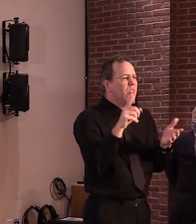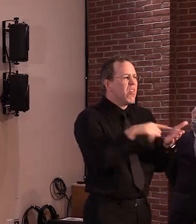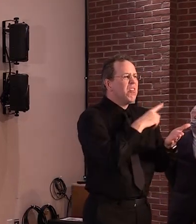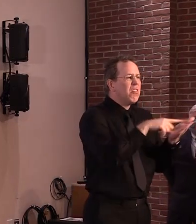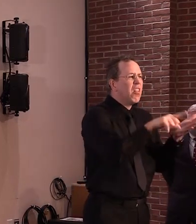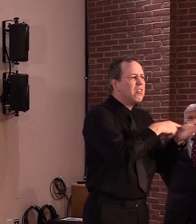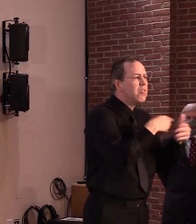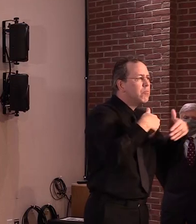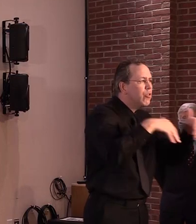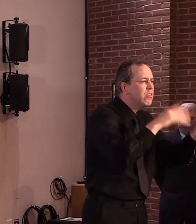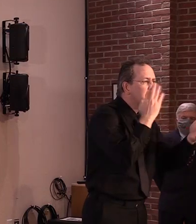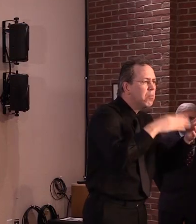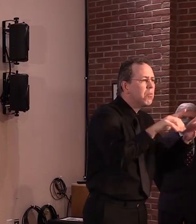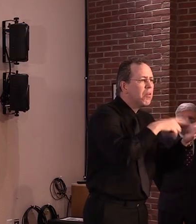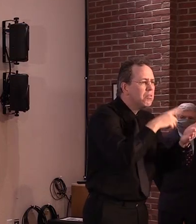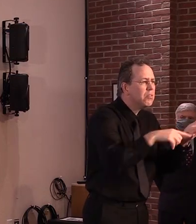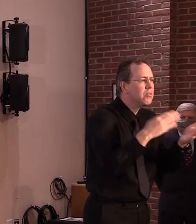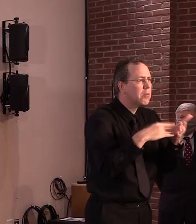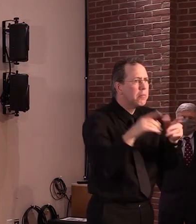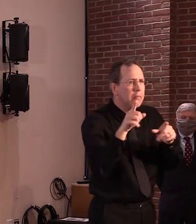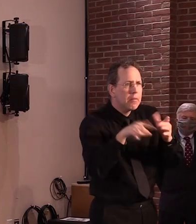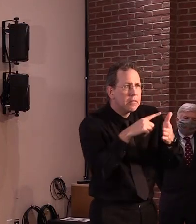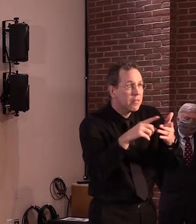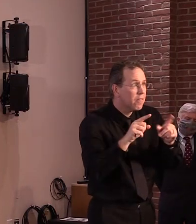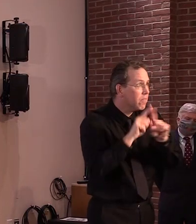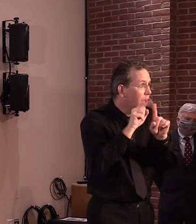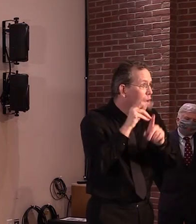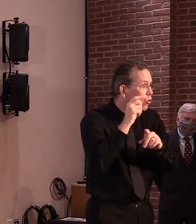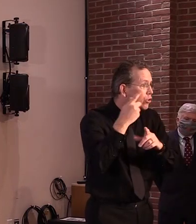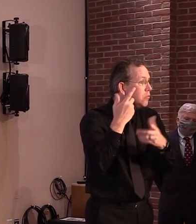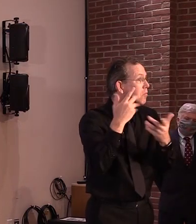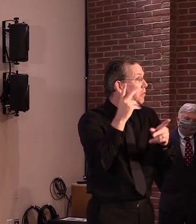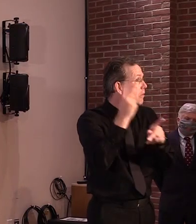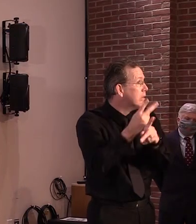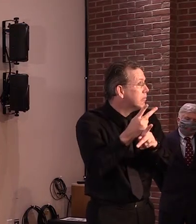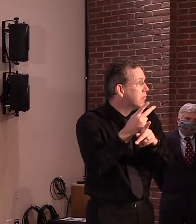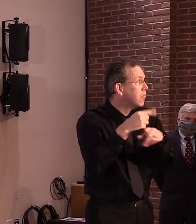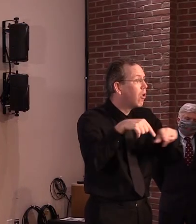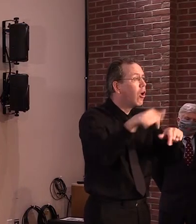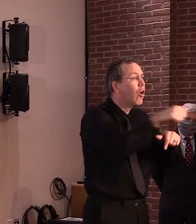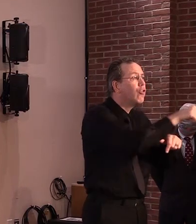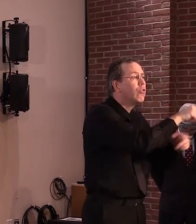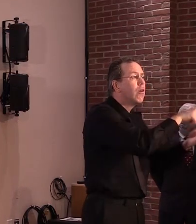the displays themselves, the fireworks display. Okay, thank you.